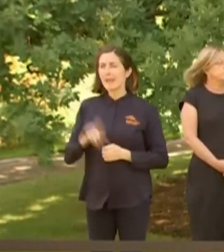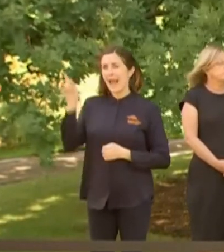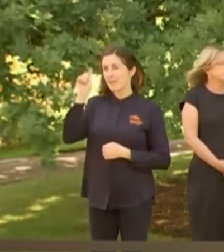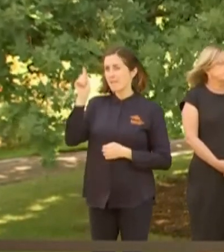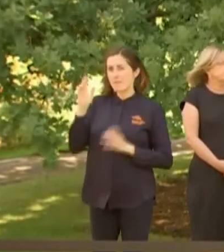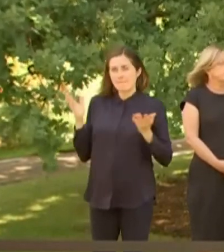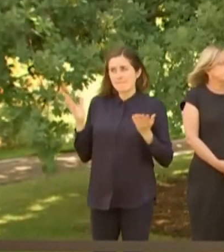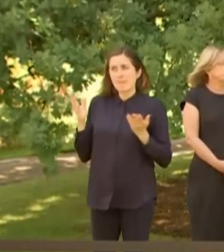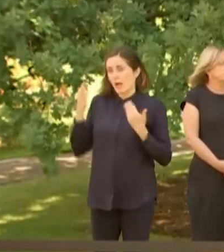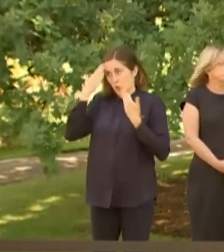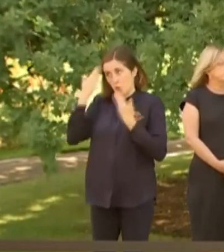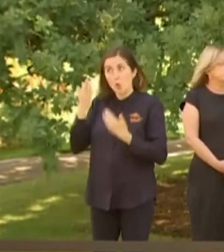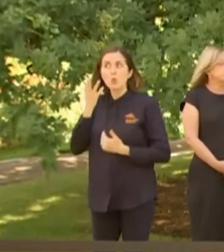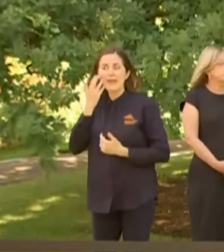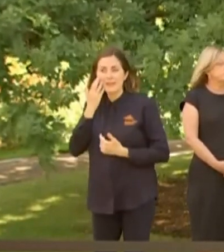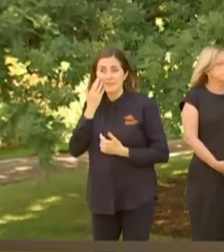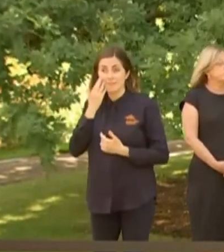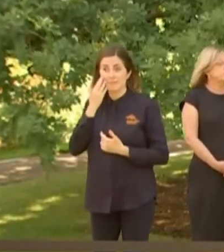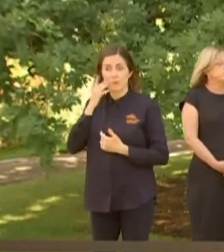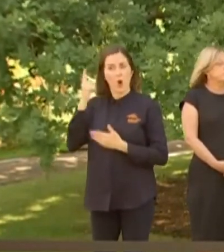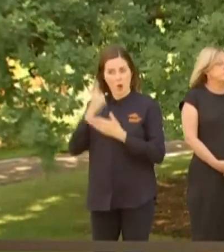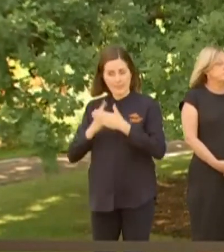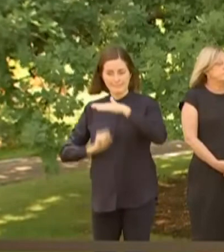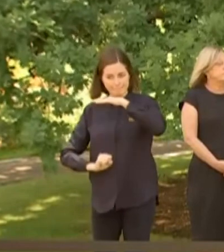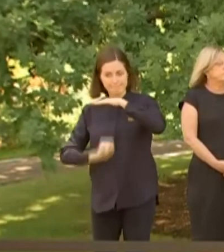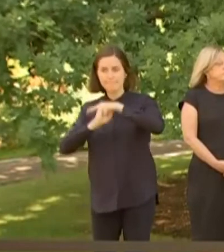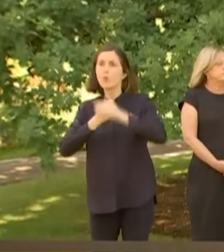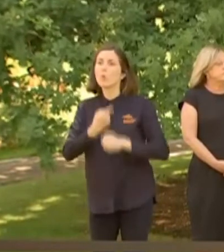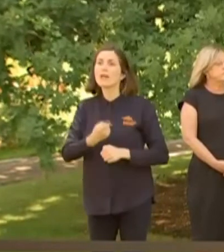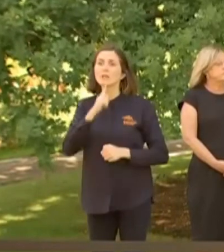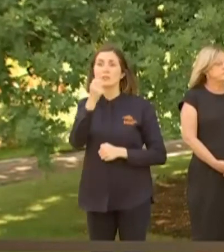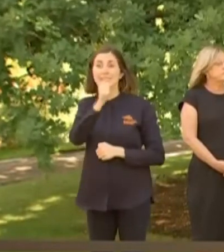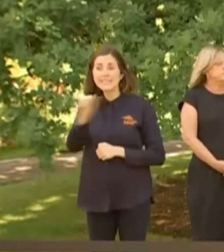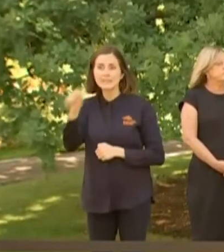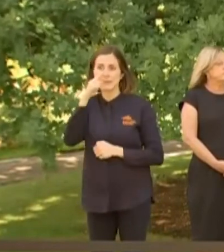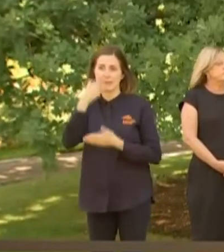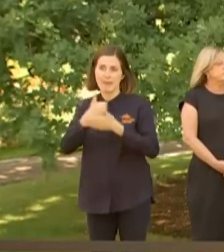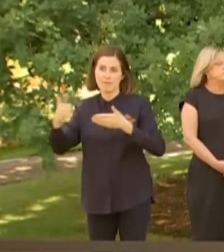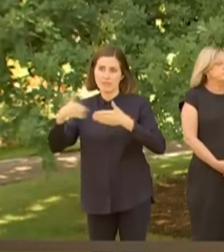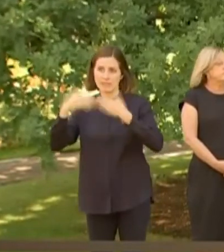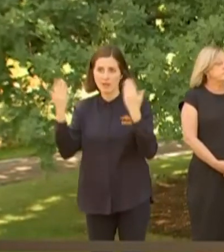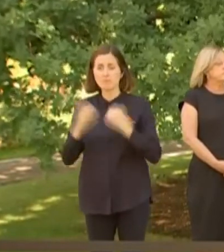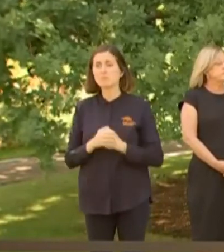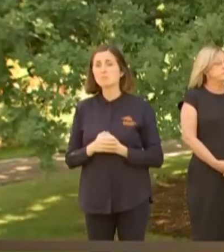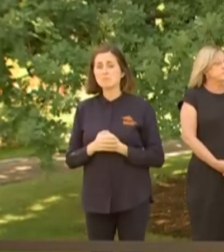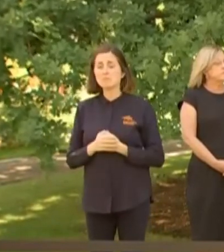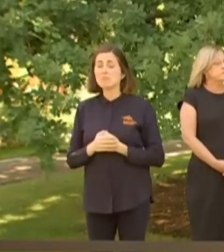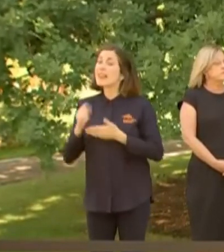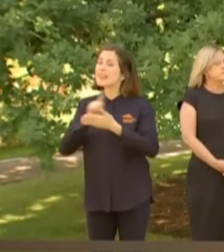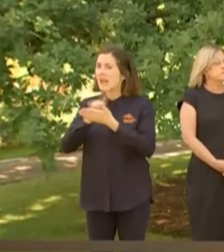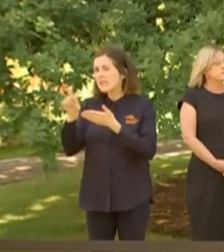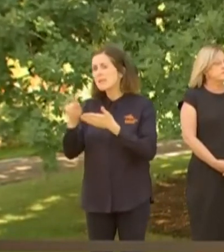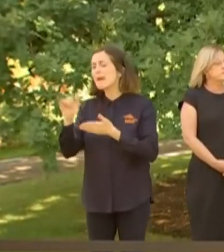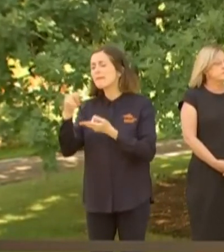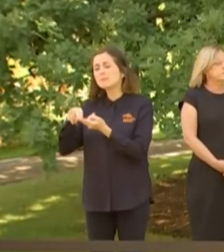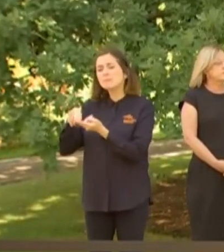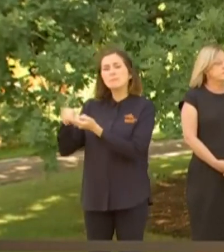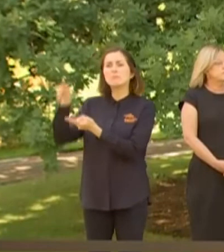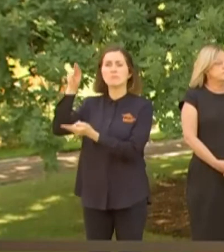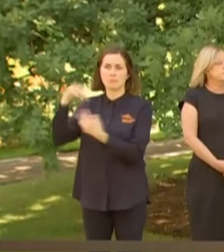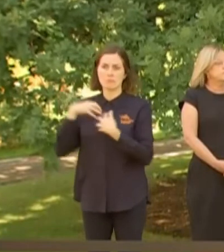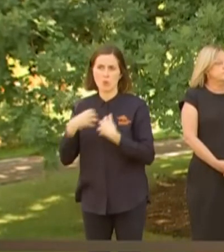today to sign up to a date. We're very grateful to others who have obviously had to process more return